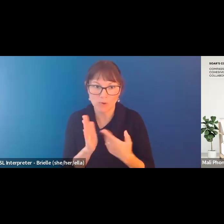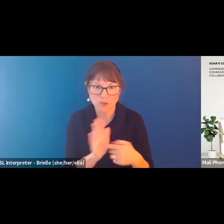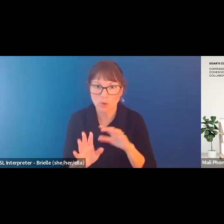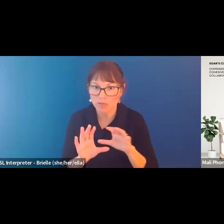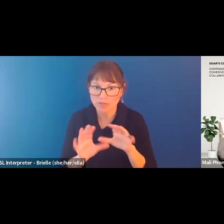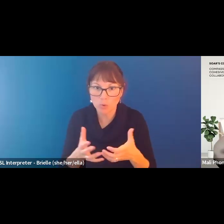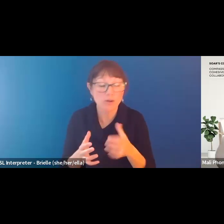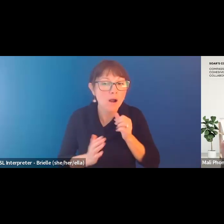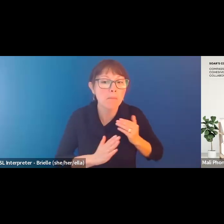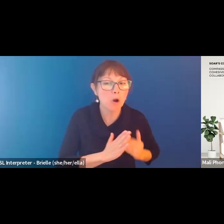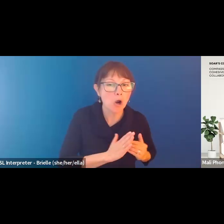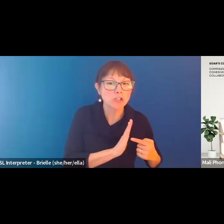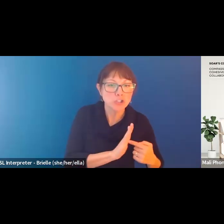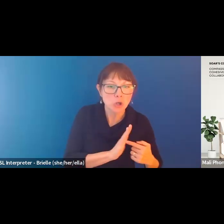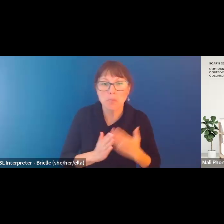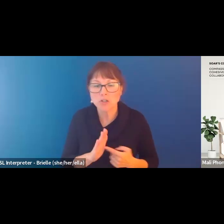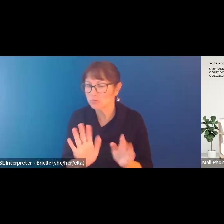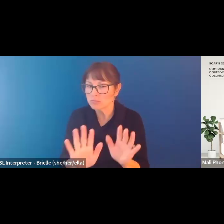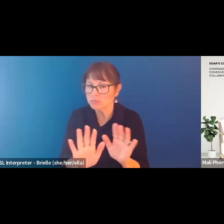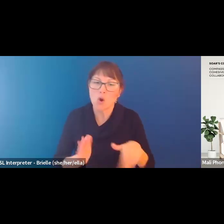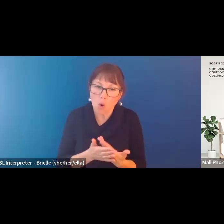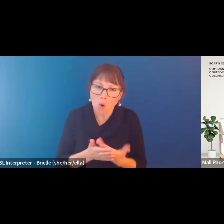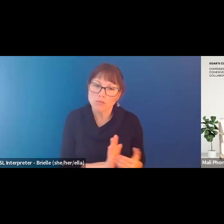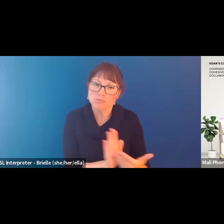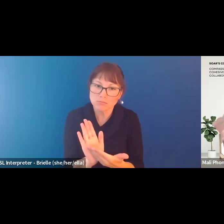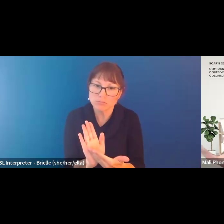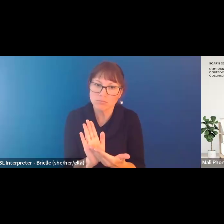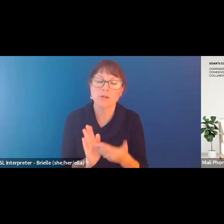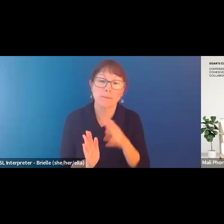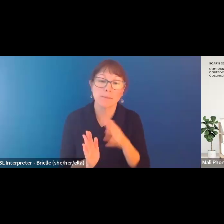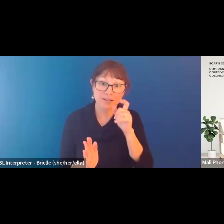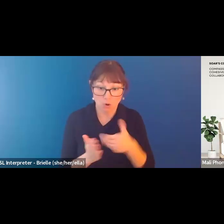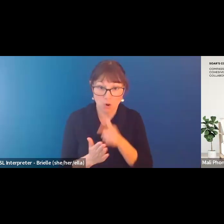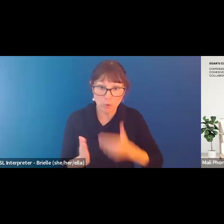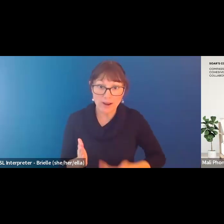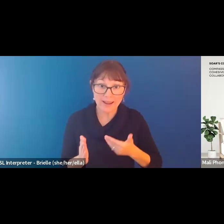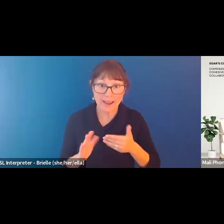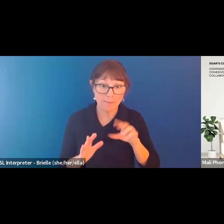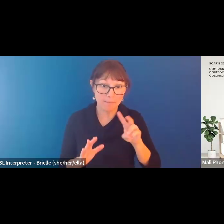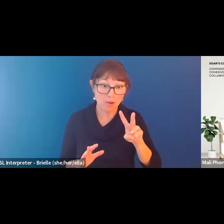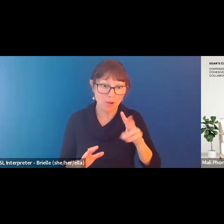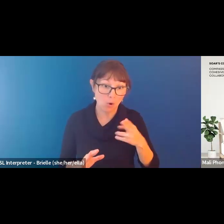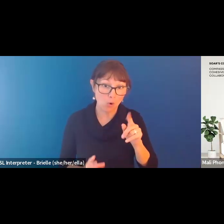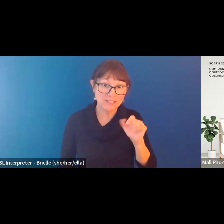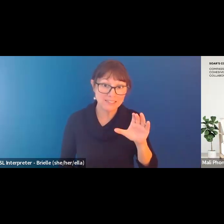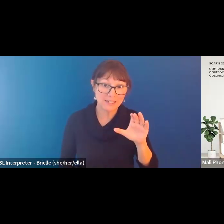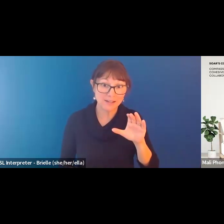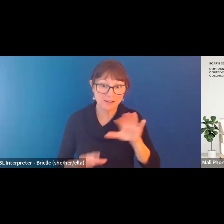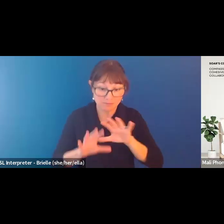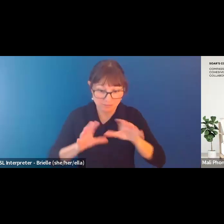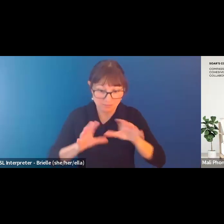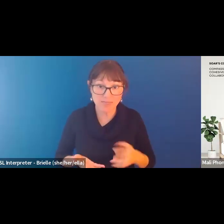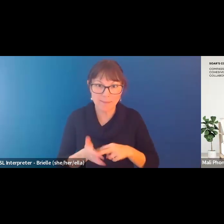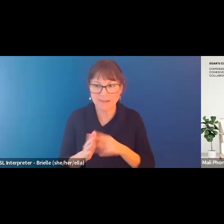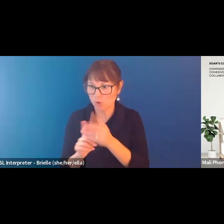of me. I want to bring forth all of me. Because of all of me, all of who I am holistically, I am capable of bridging